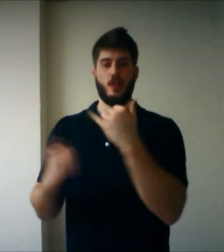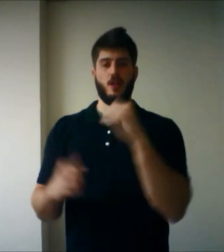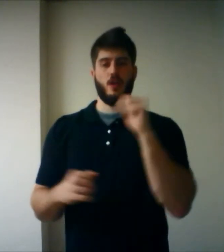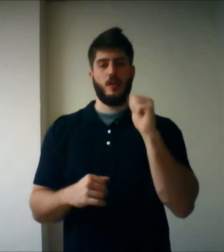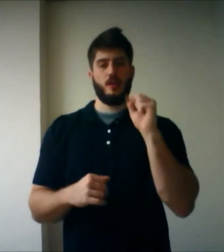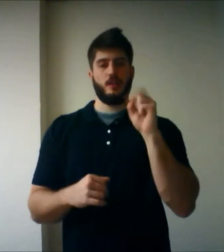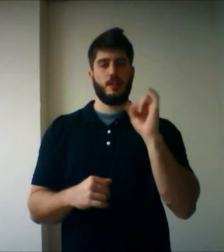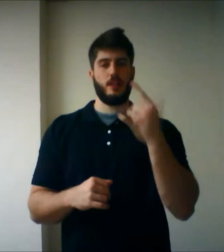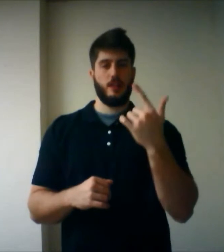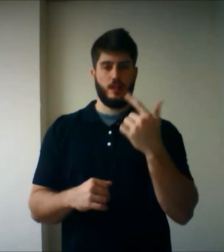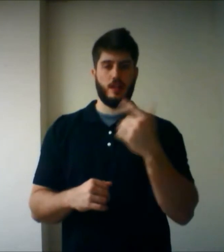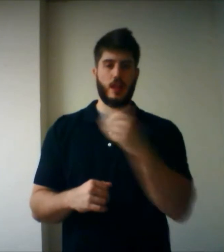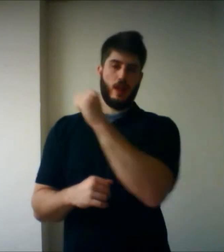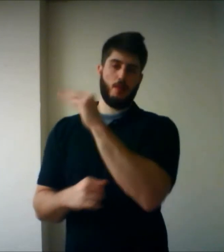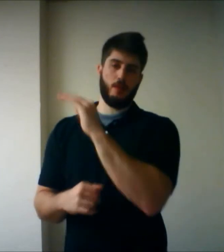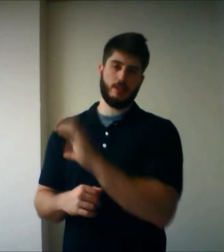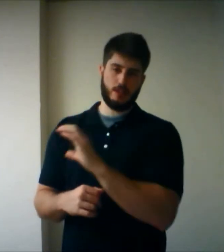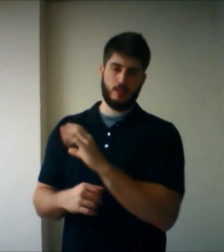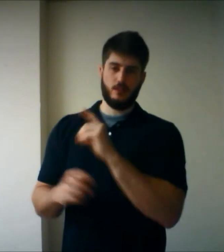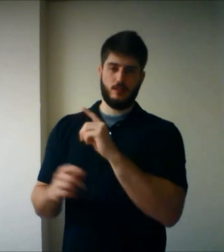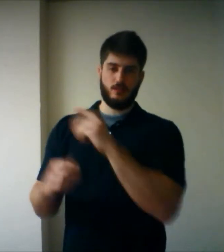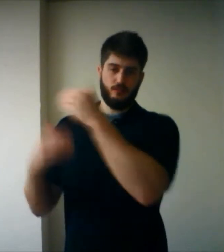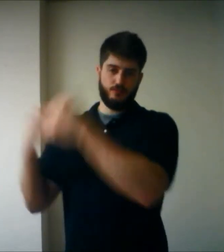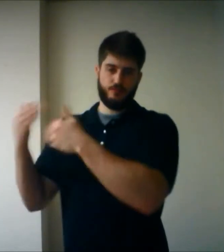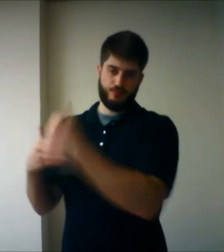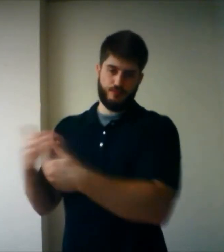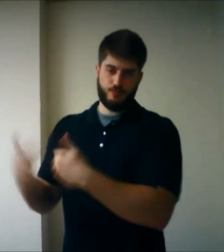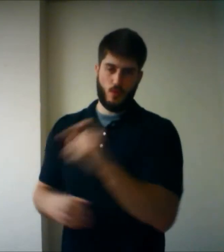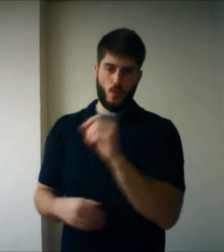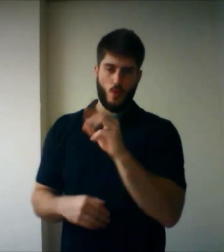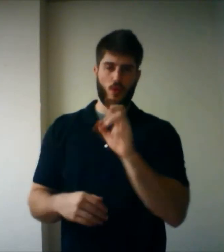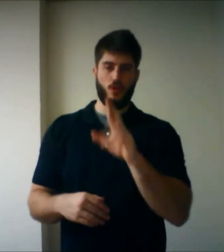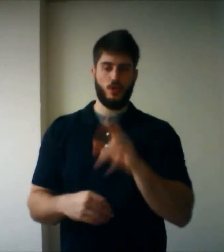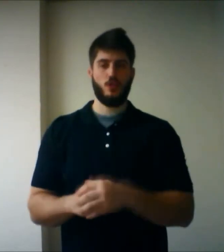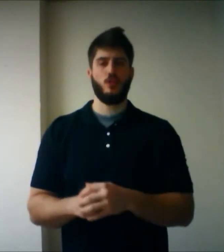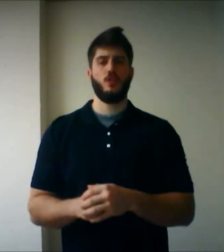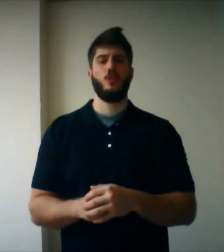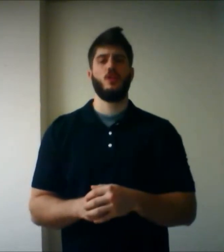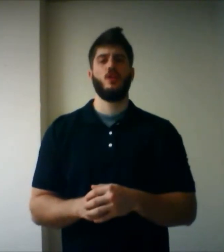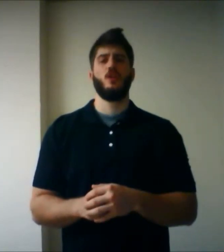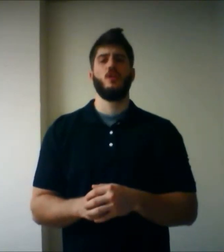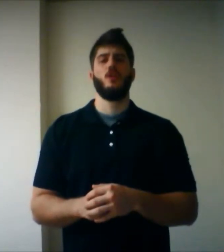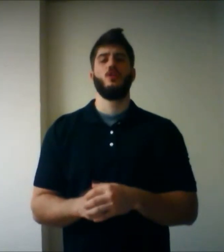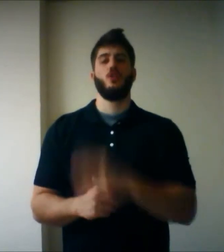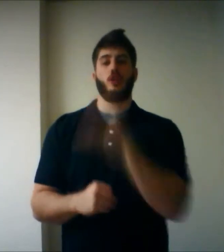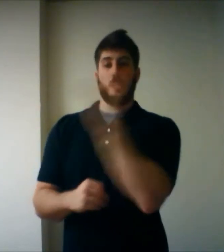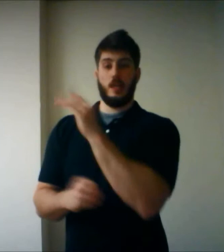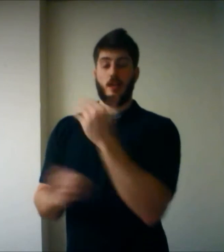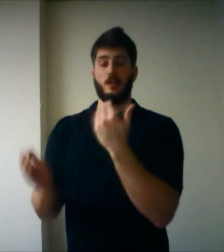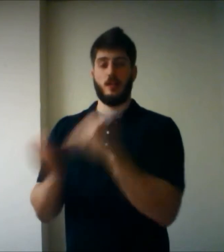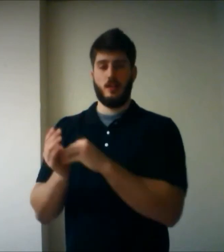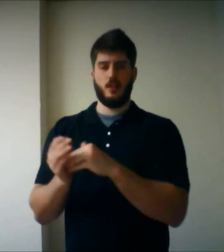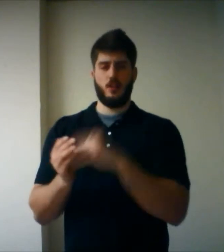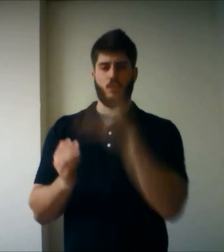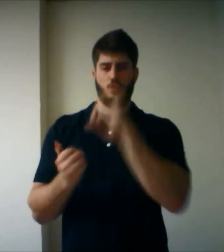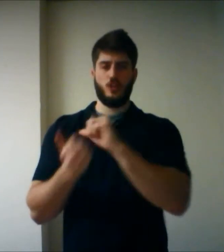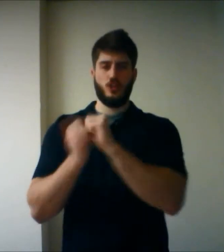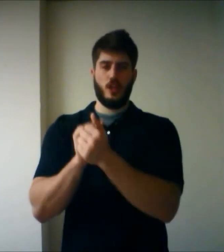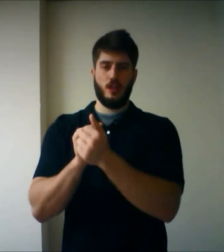you look down the page. Androtti, Chalama, Doe, and so on. Click again to change direction, and now it's in descending